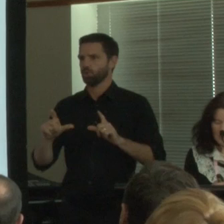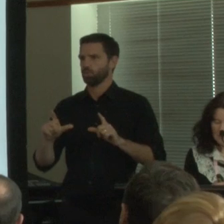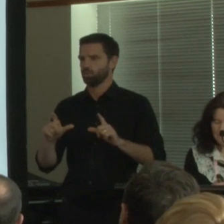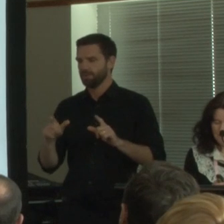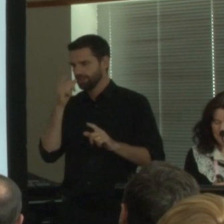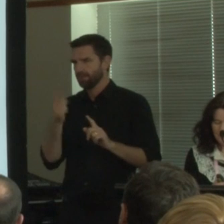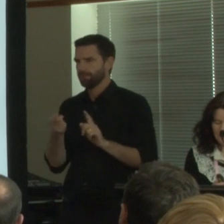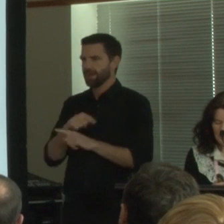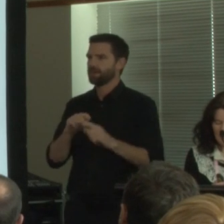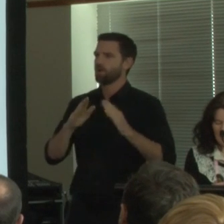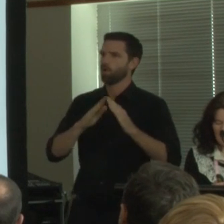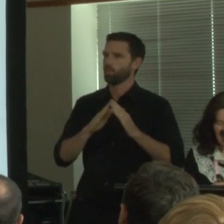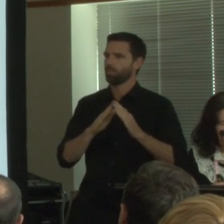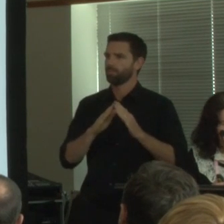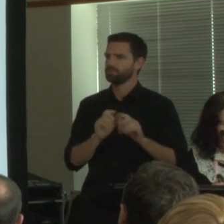home screen.